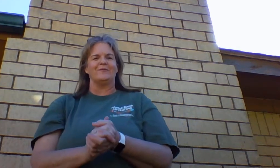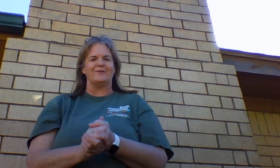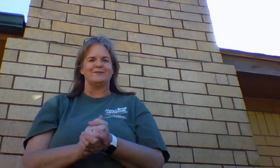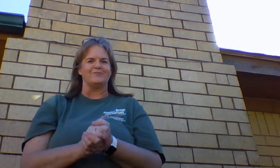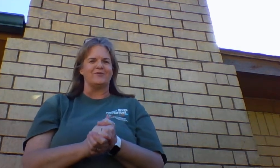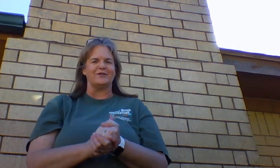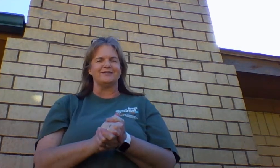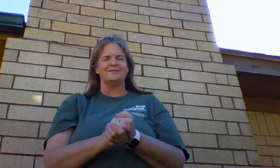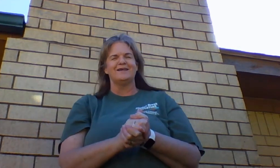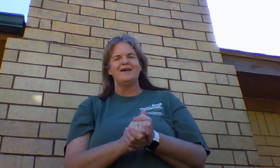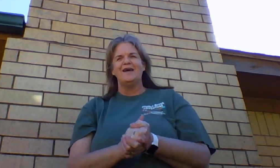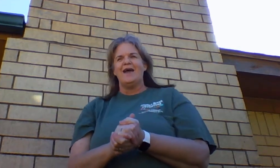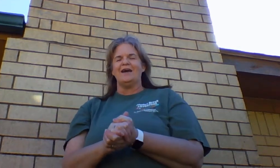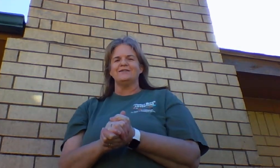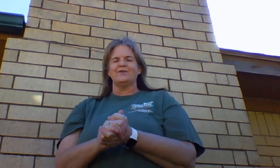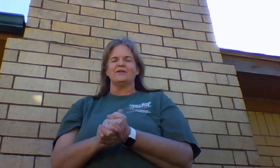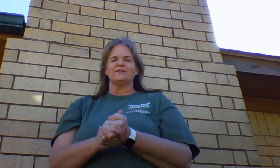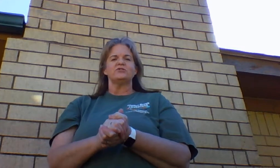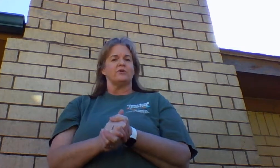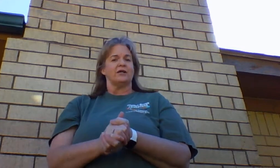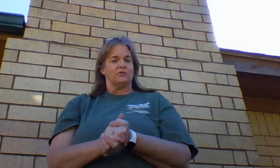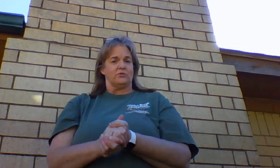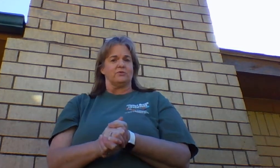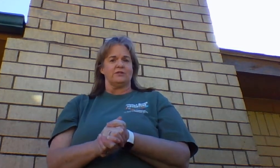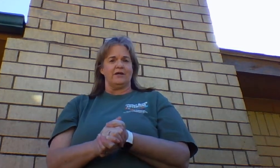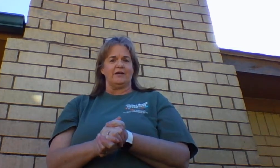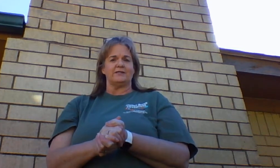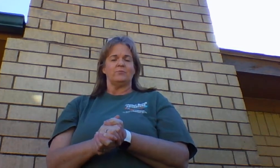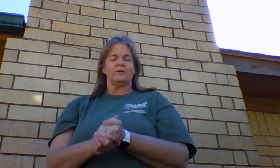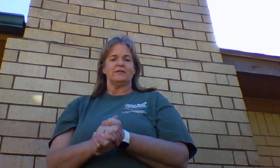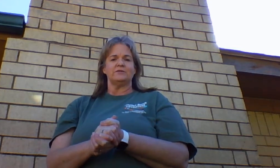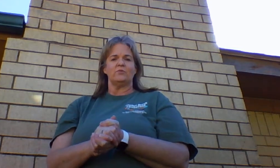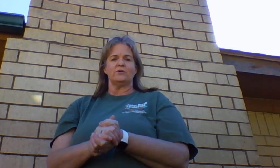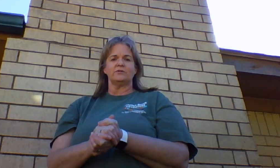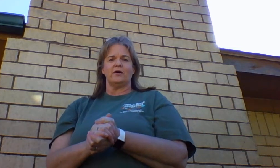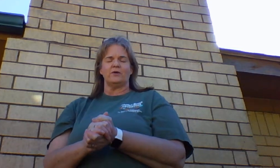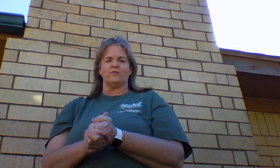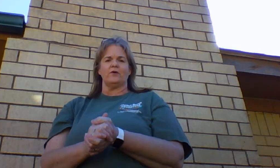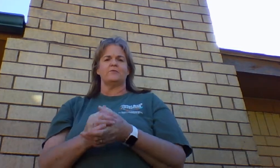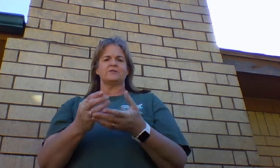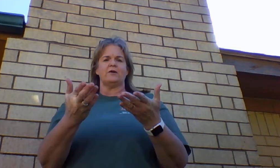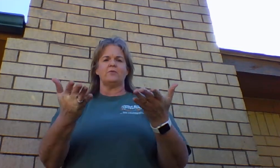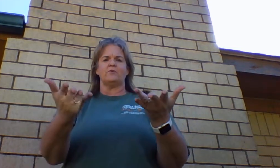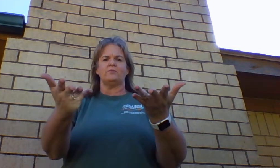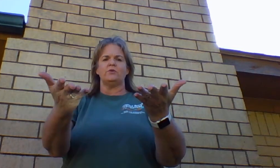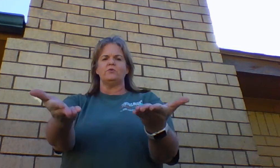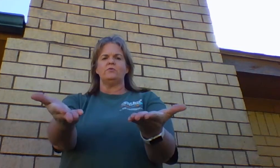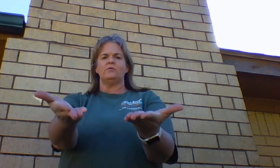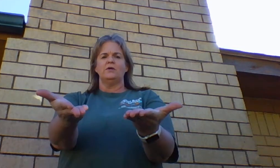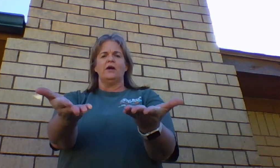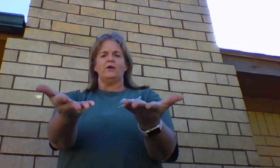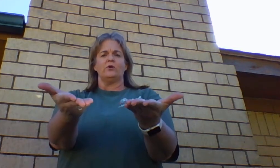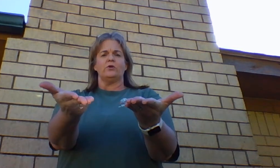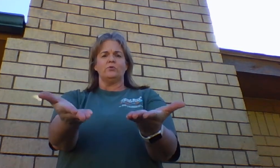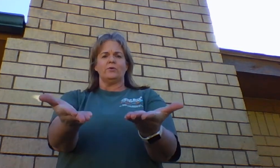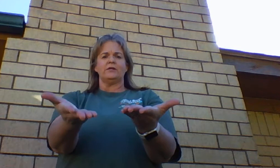some presents. And so that's a directional sign. It depends on where it's coming from. If it's coming from you, I want you to bring it. I'm going to